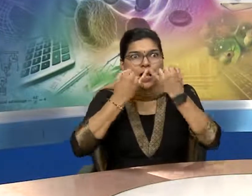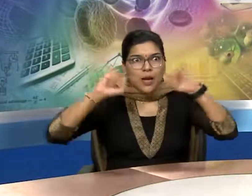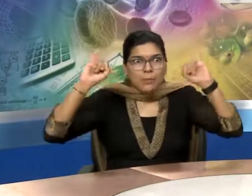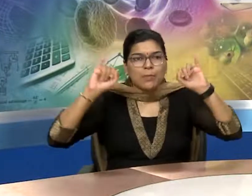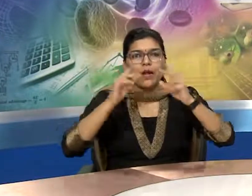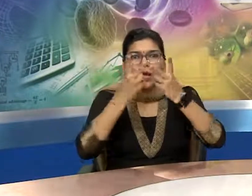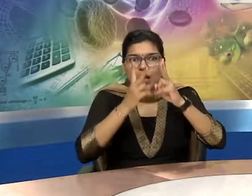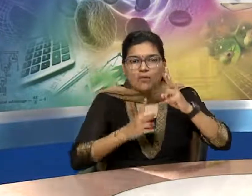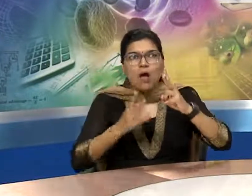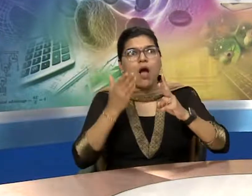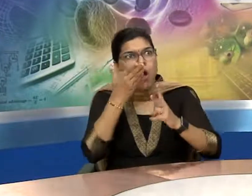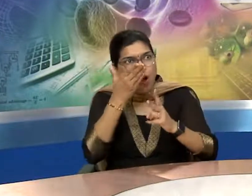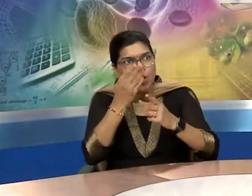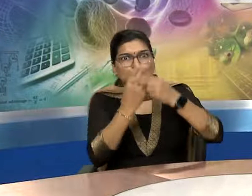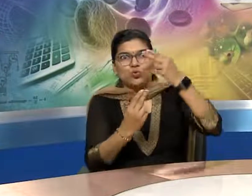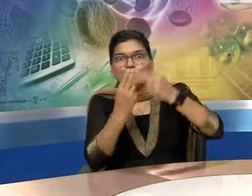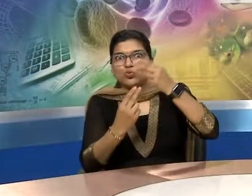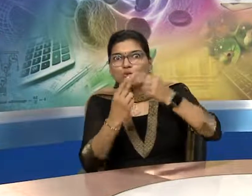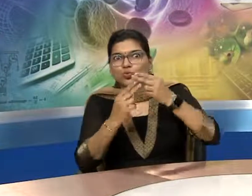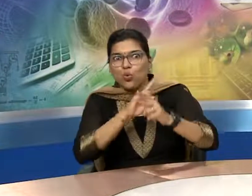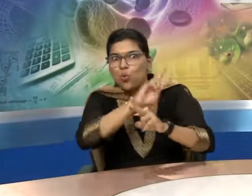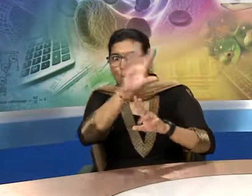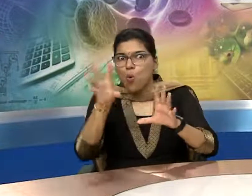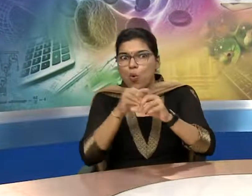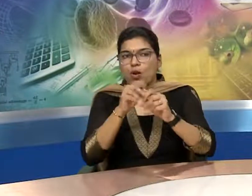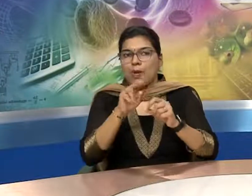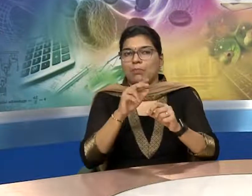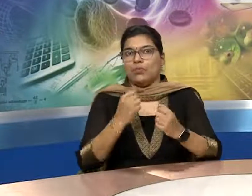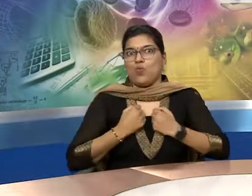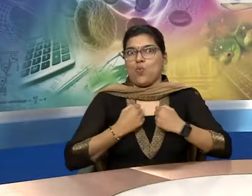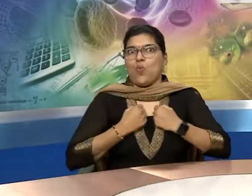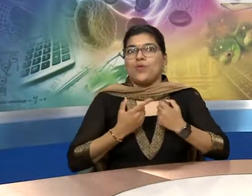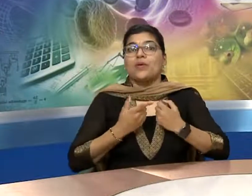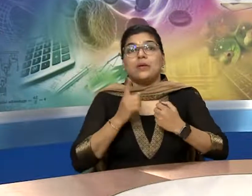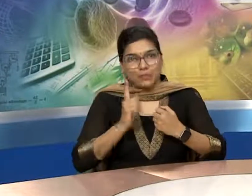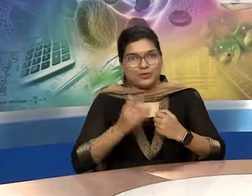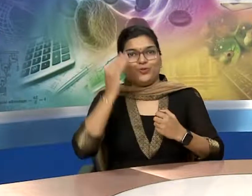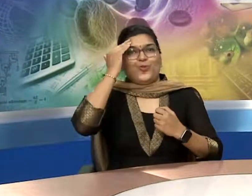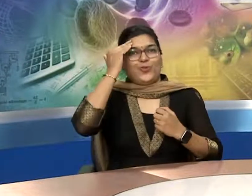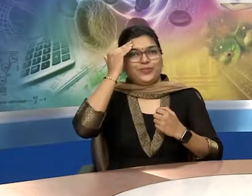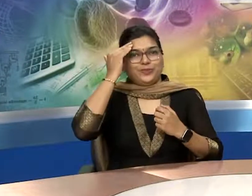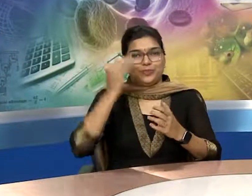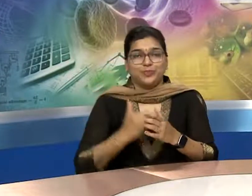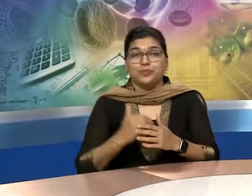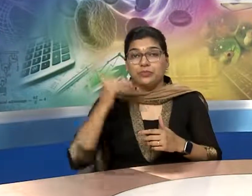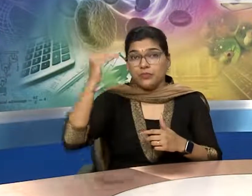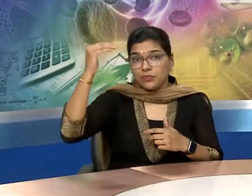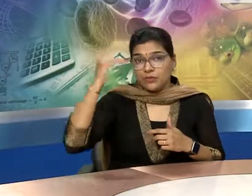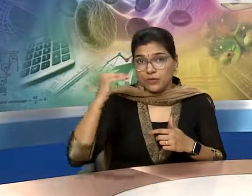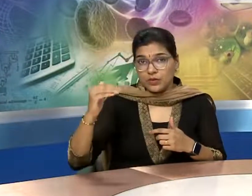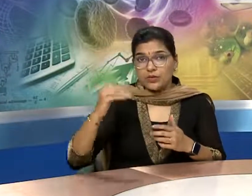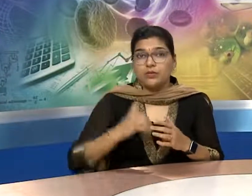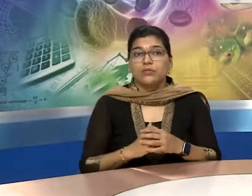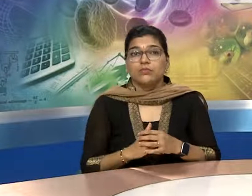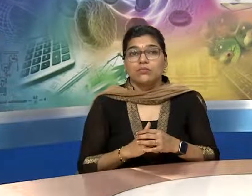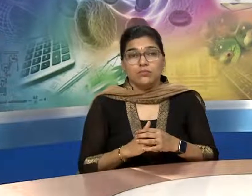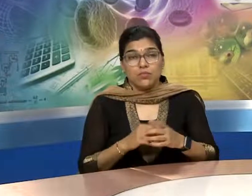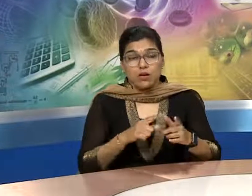Because library is a place where we get all the information about our own history, our